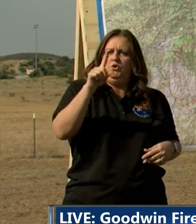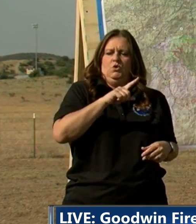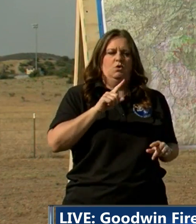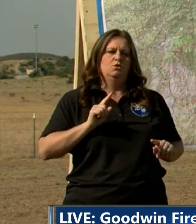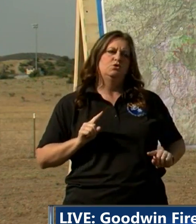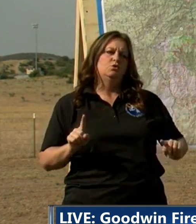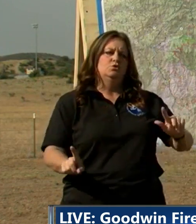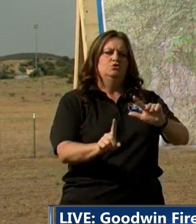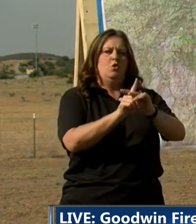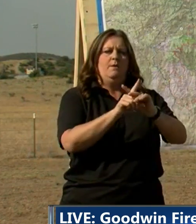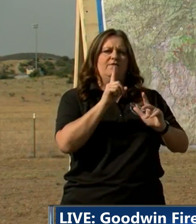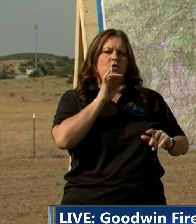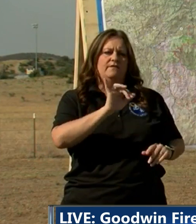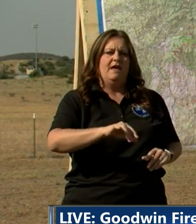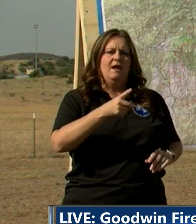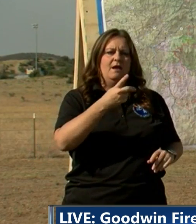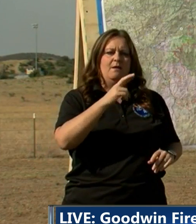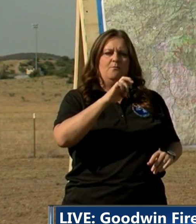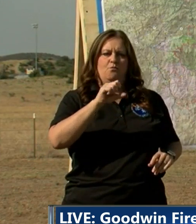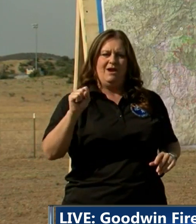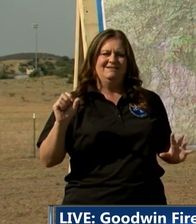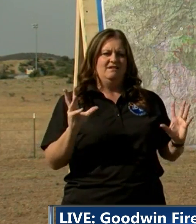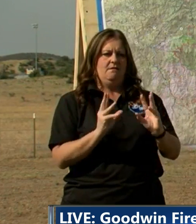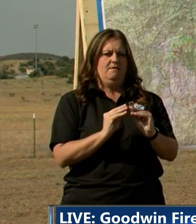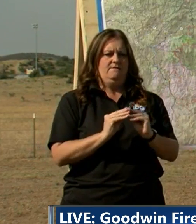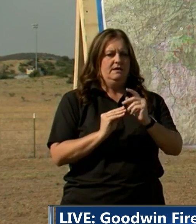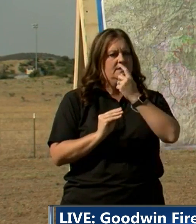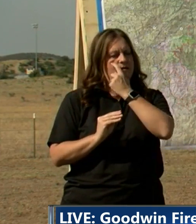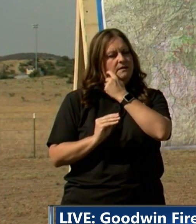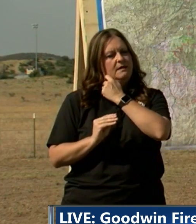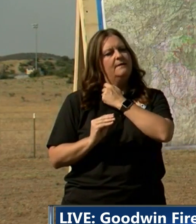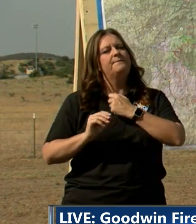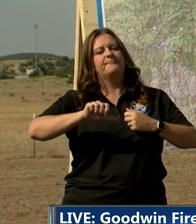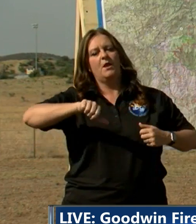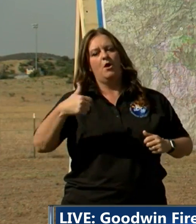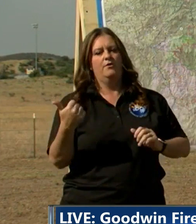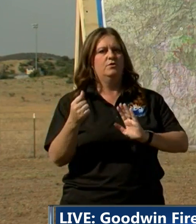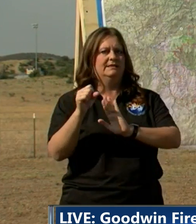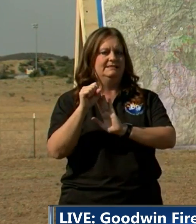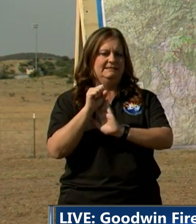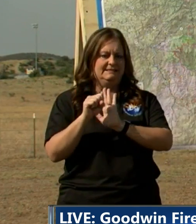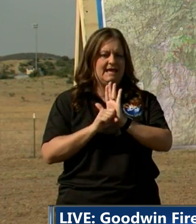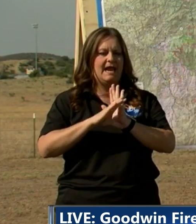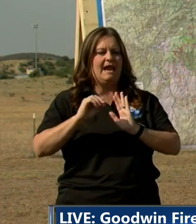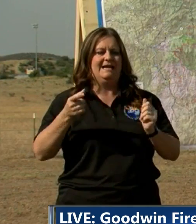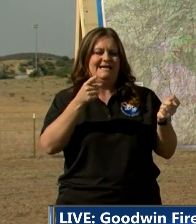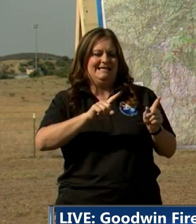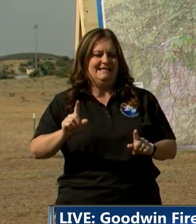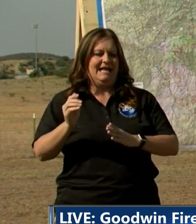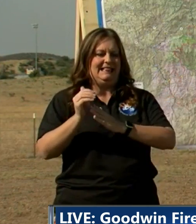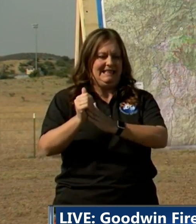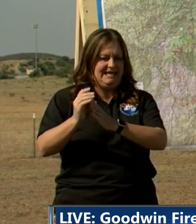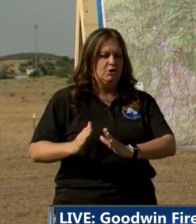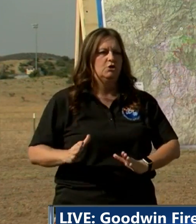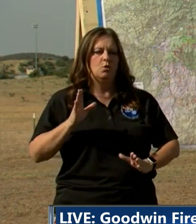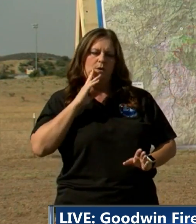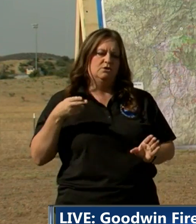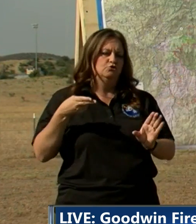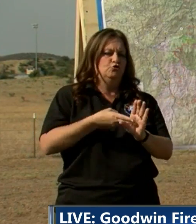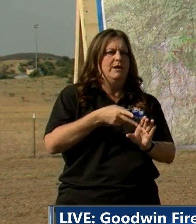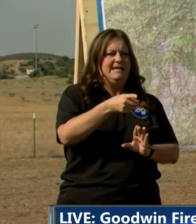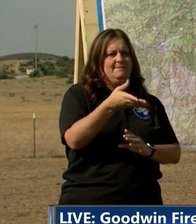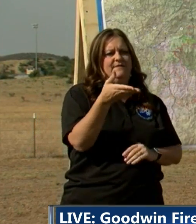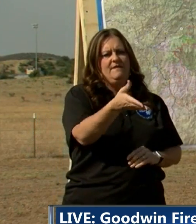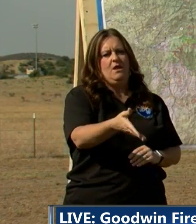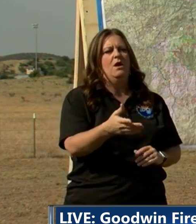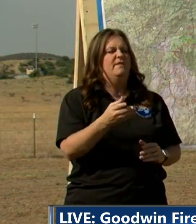press conference. He will be joined by other state and incident leaders, and I'm sure there'll be more information about what's